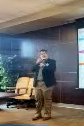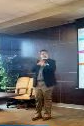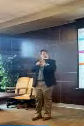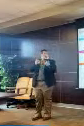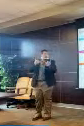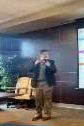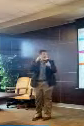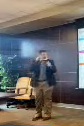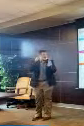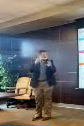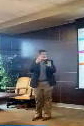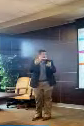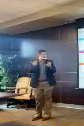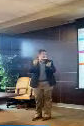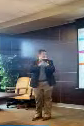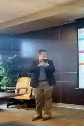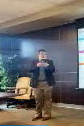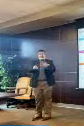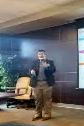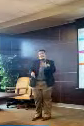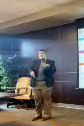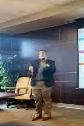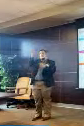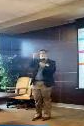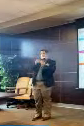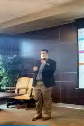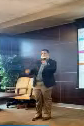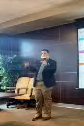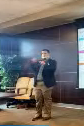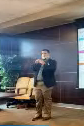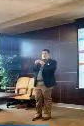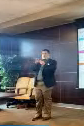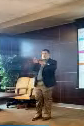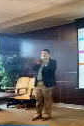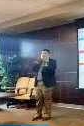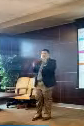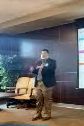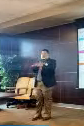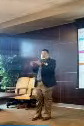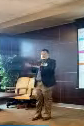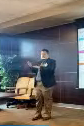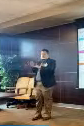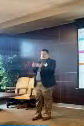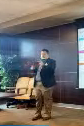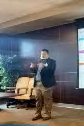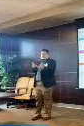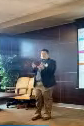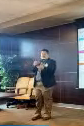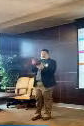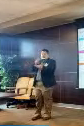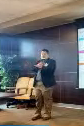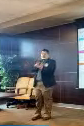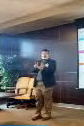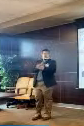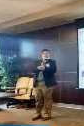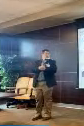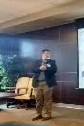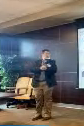are expecting to see, again, some higher and more increases in our deaths over the next 2 weeks.